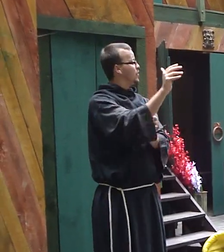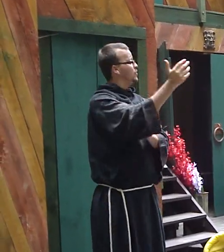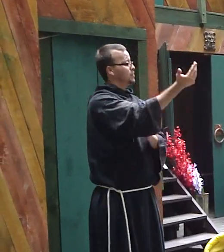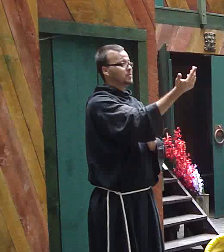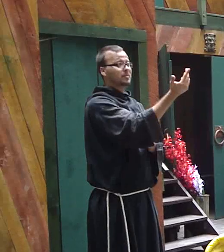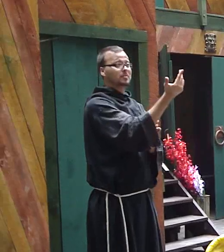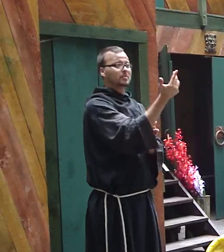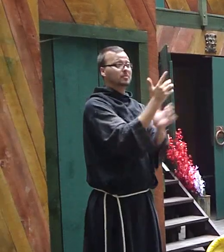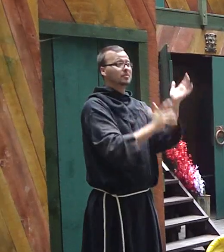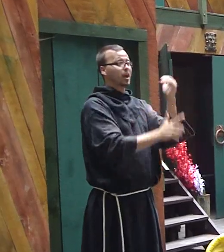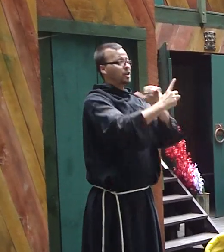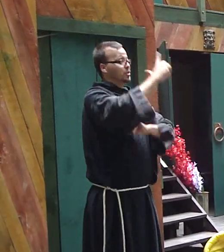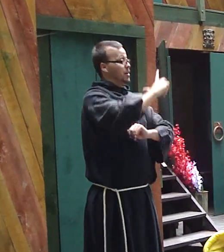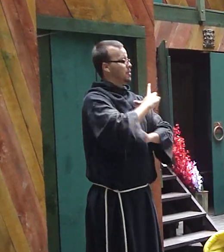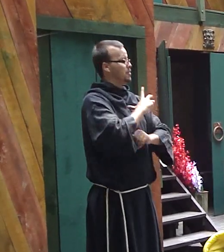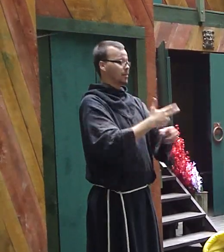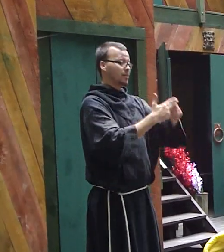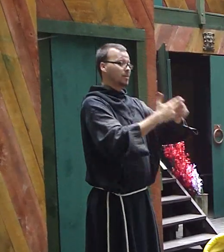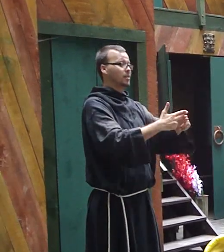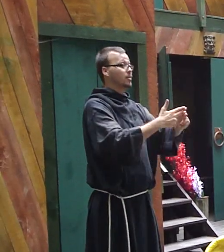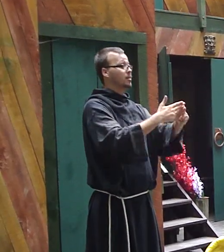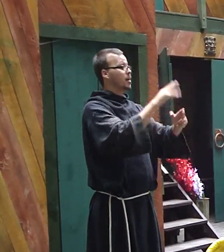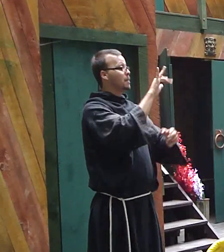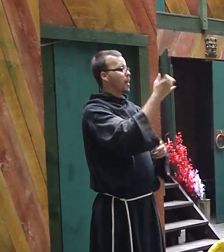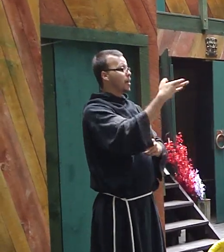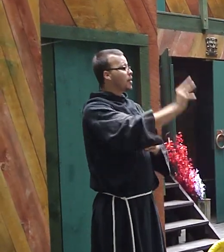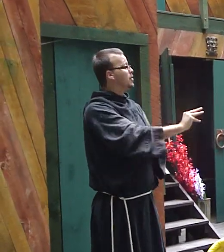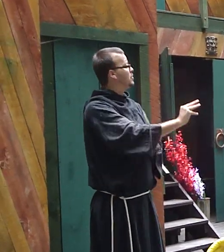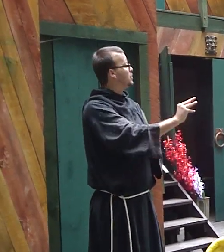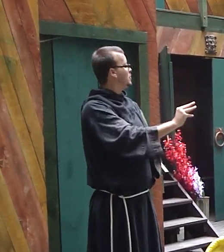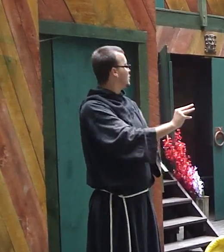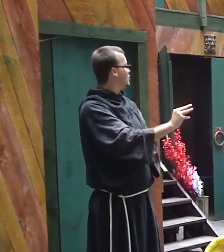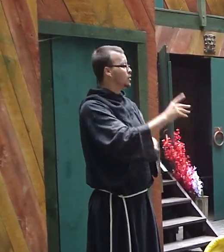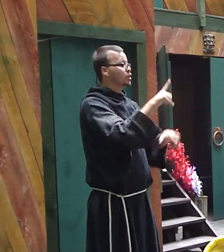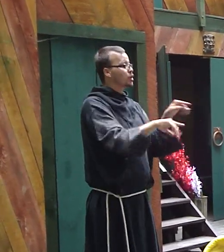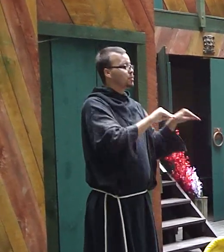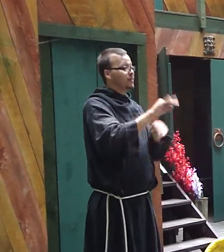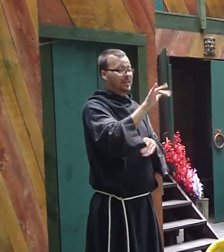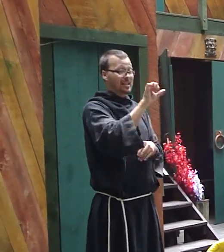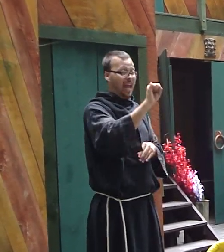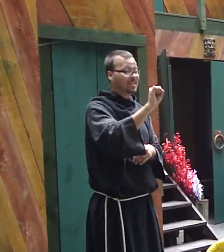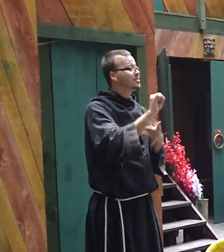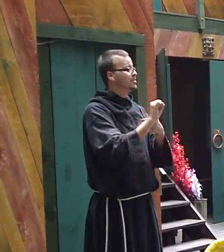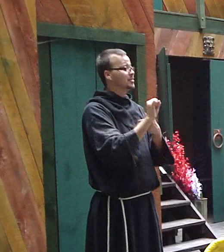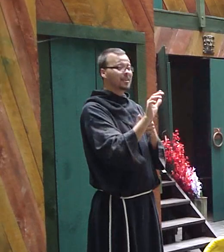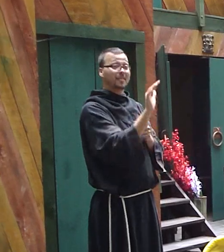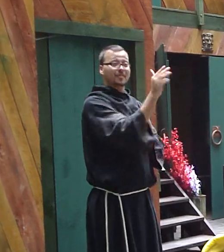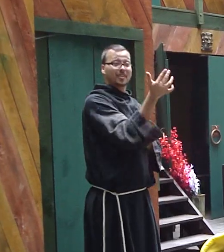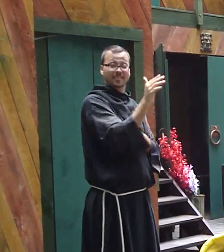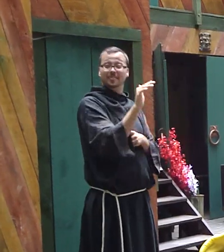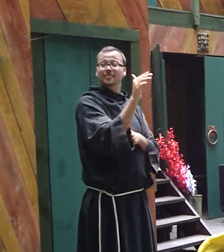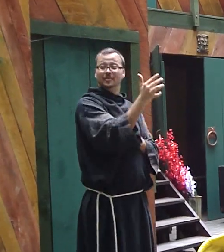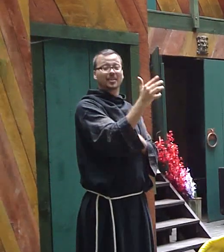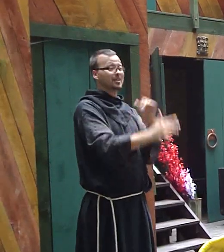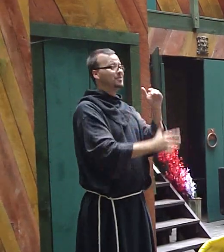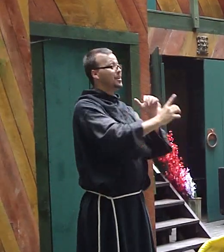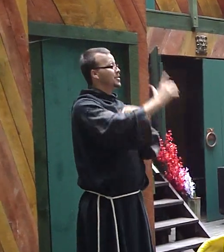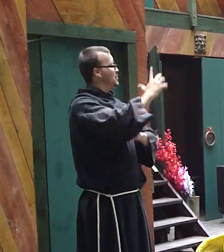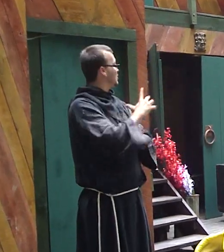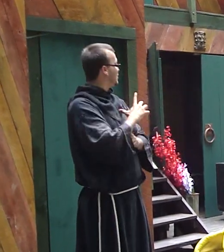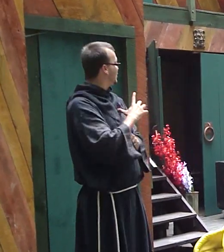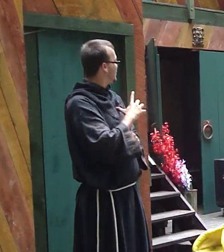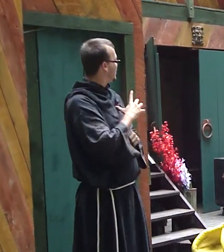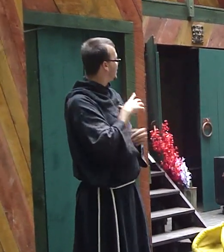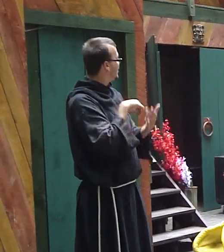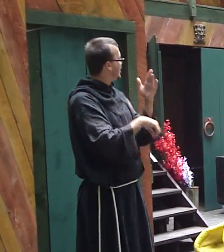fifth constipated man's name was Balaam. He couldn't move his ass. Yes, the fifth